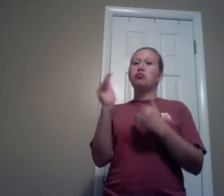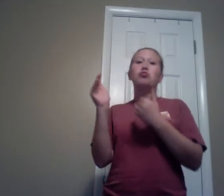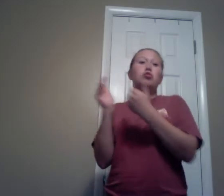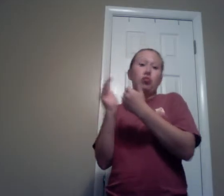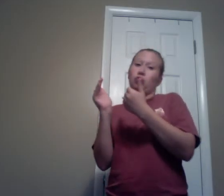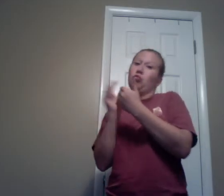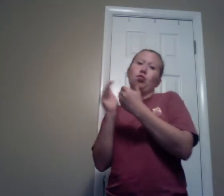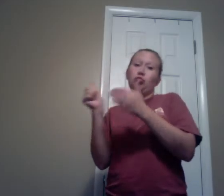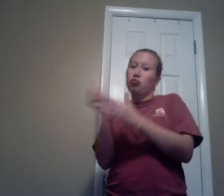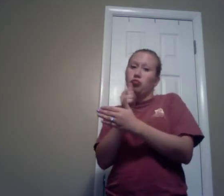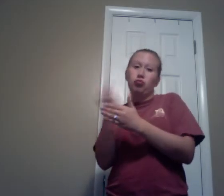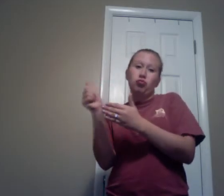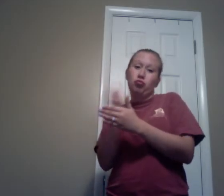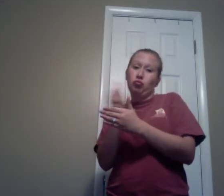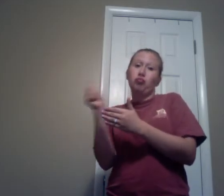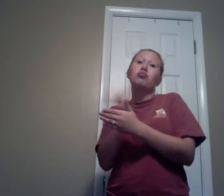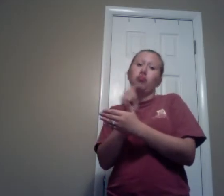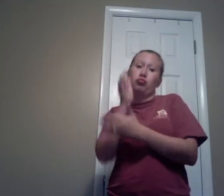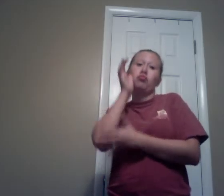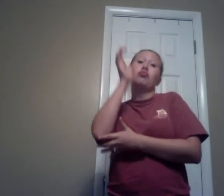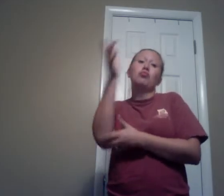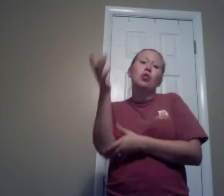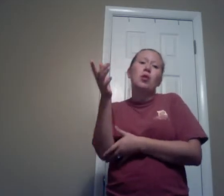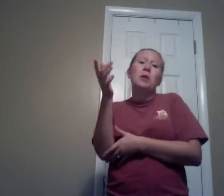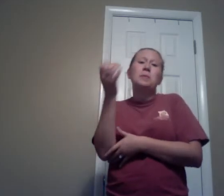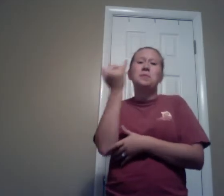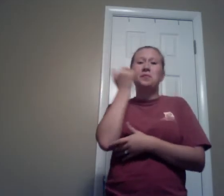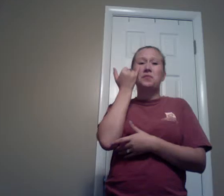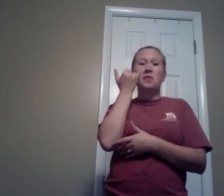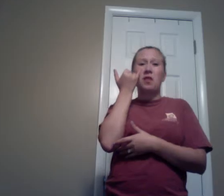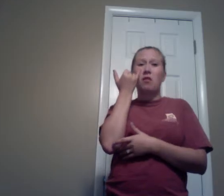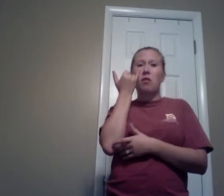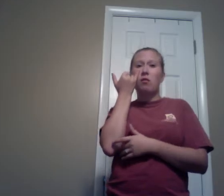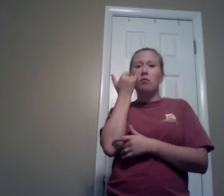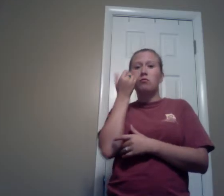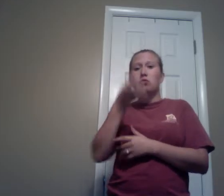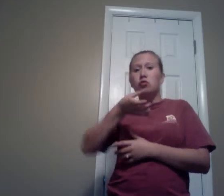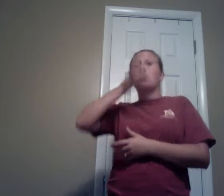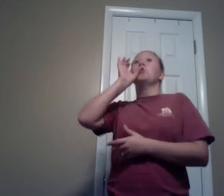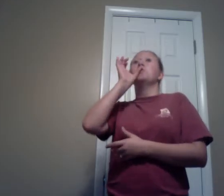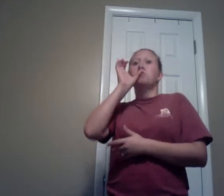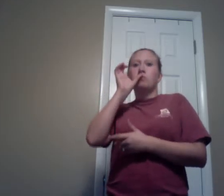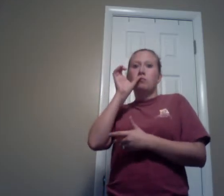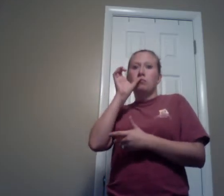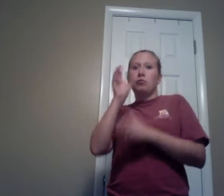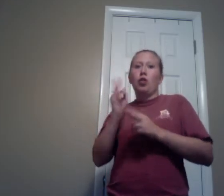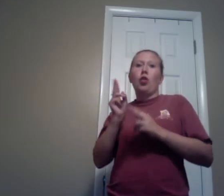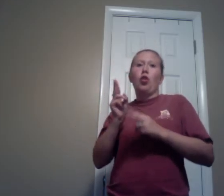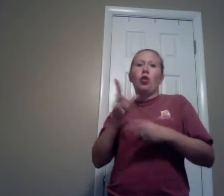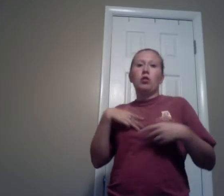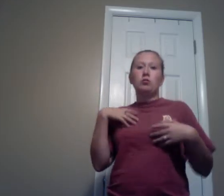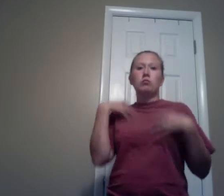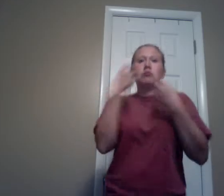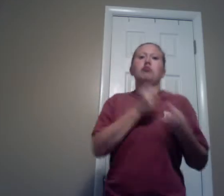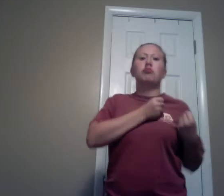and are driving an hour and a half to your colonoscopy. So keep that in mind, that finishing the prep well before leaving the house